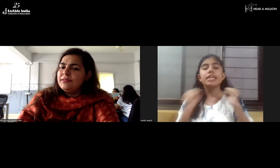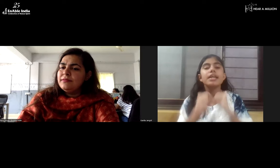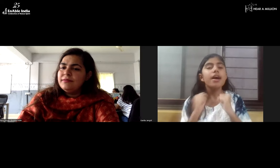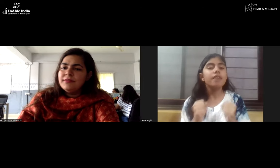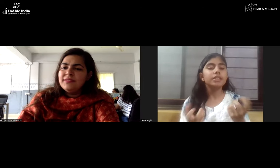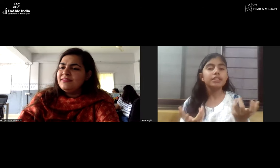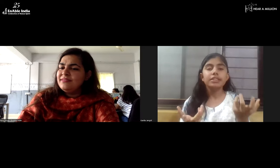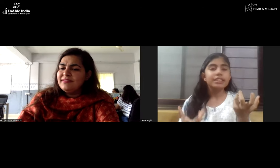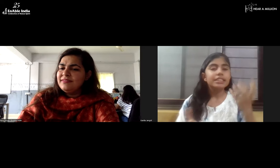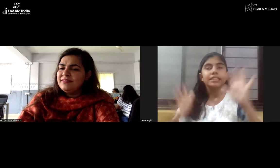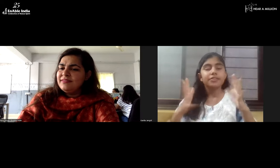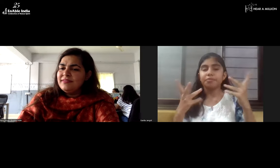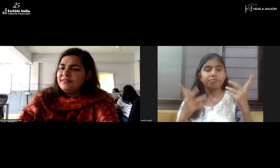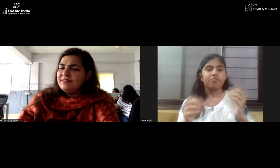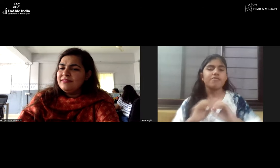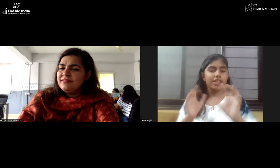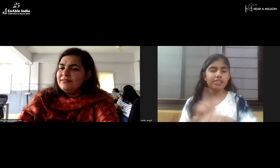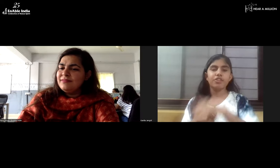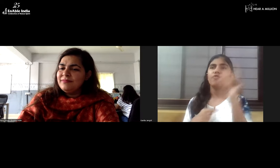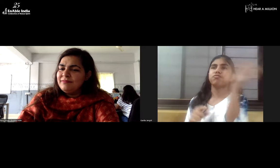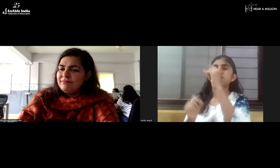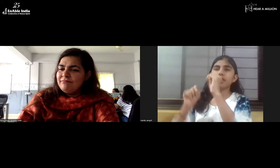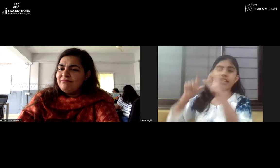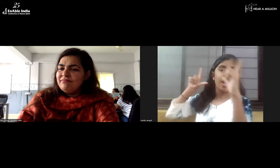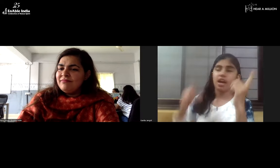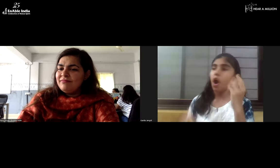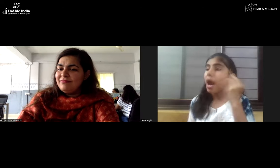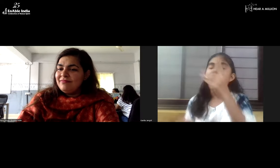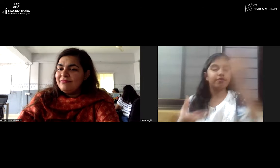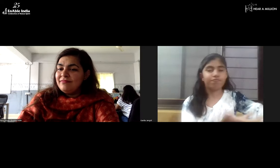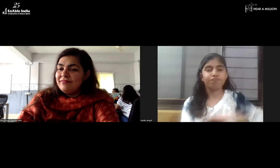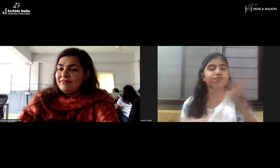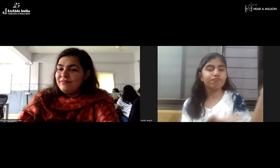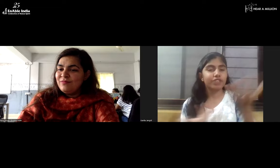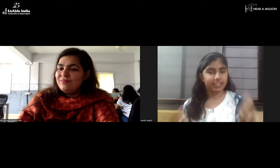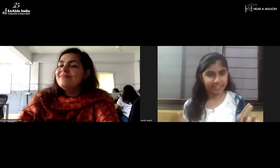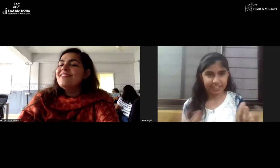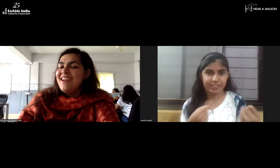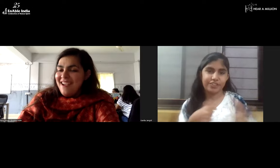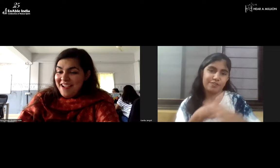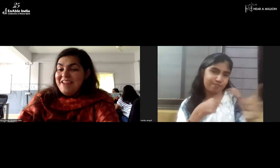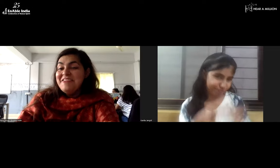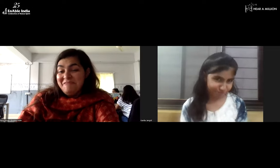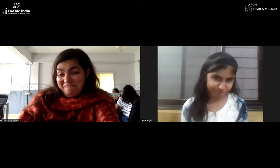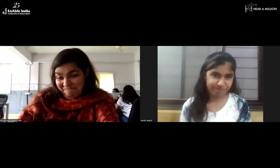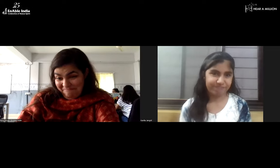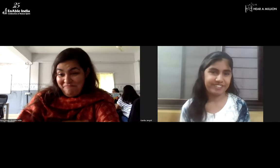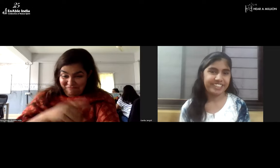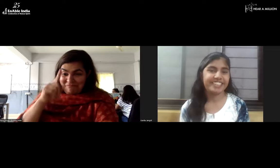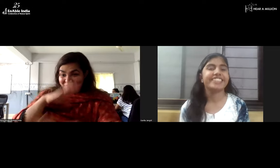options, right? They must not stop them from learning ISL. Okay, and what